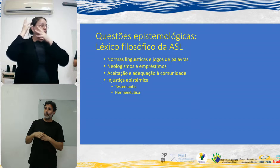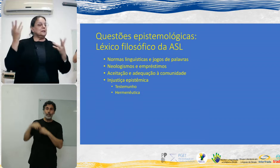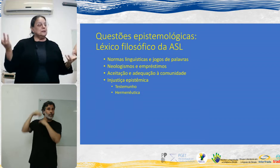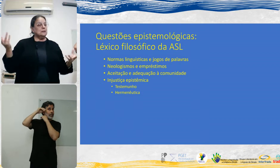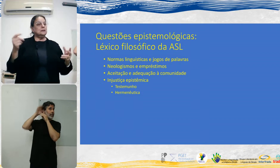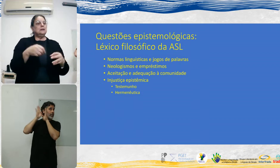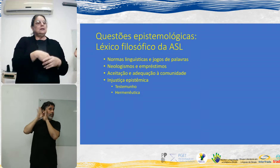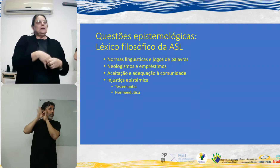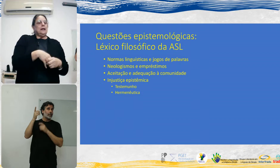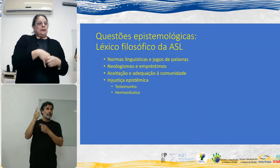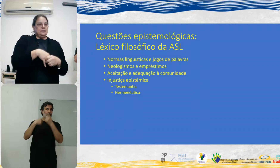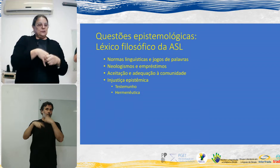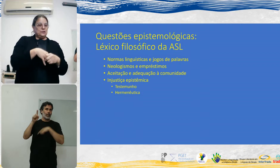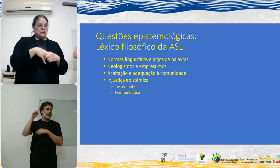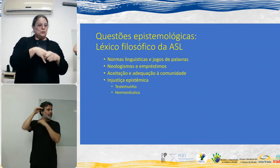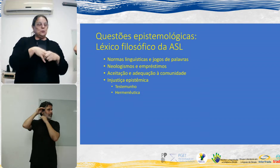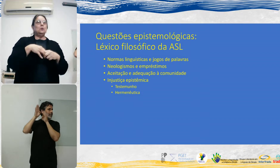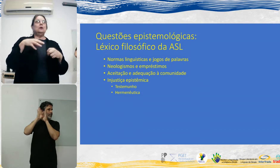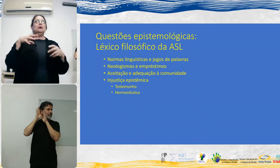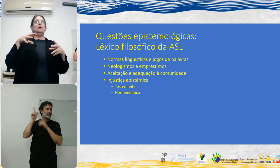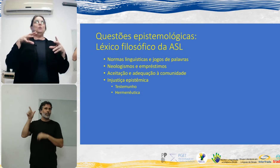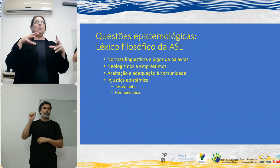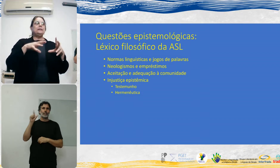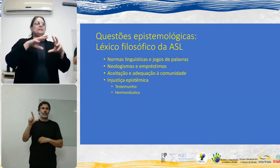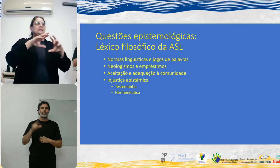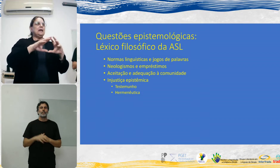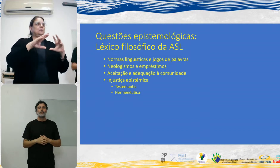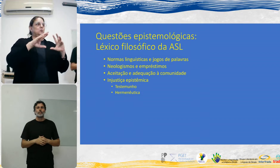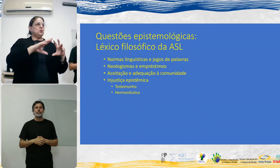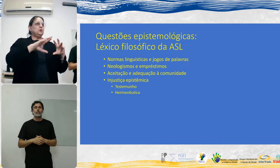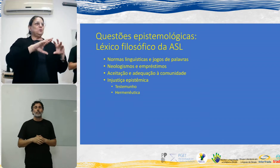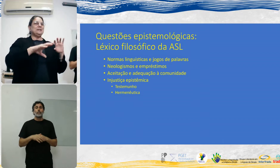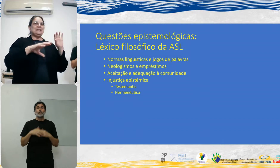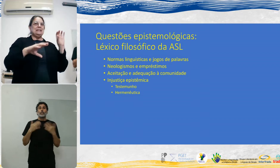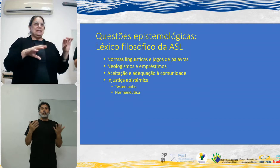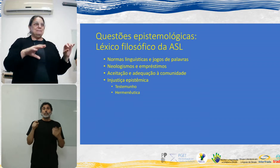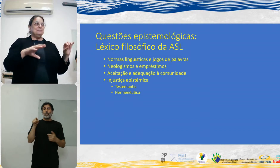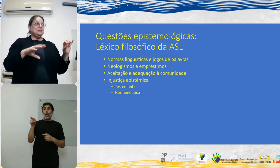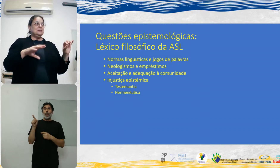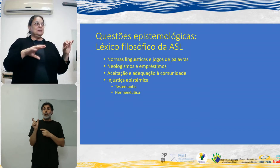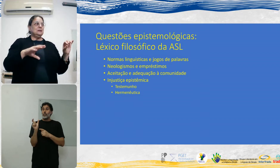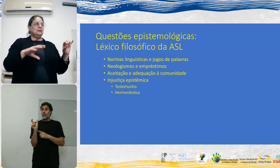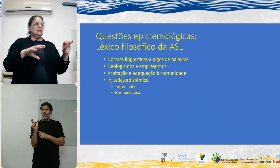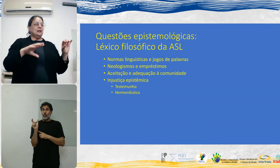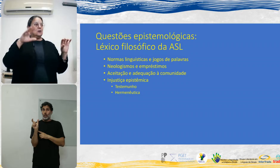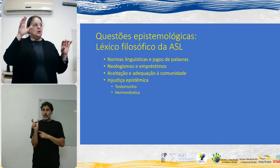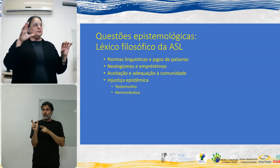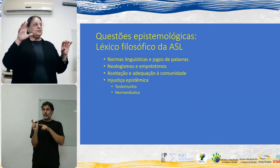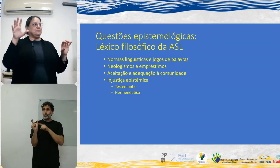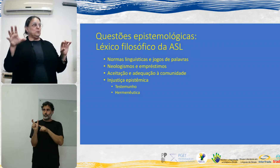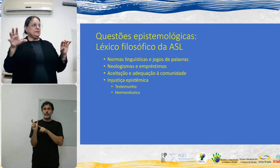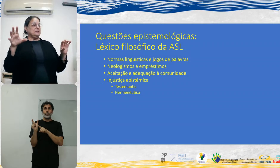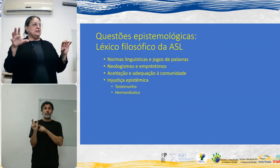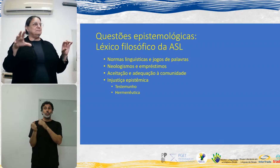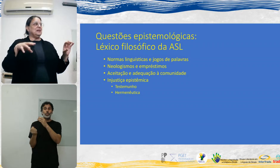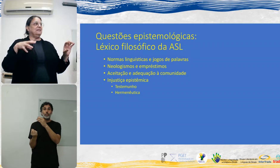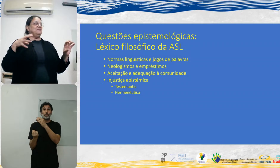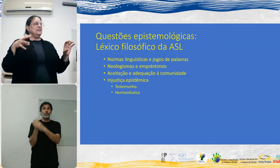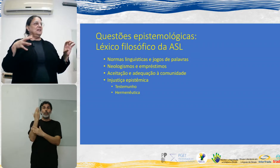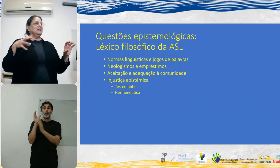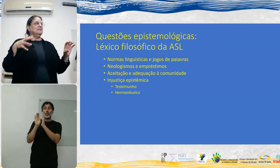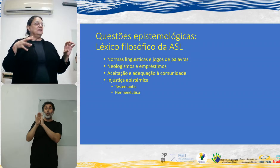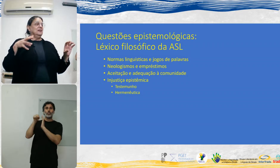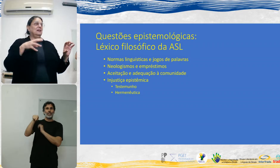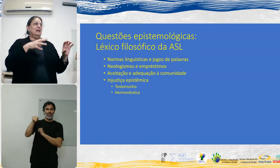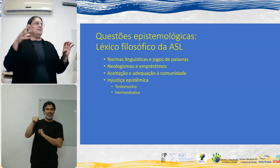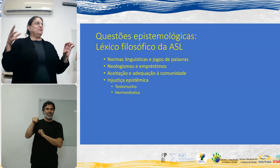focusing on the ear. And so once that word was named, that concept was named, that